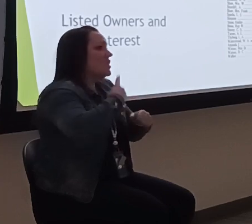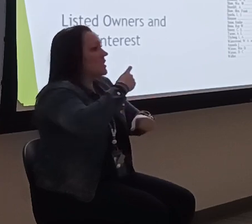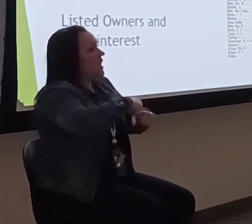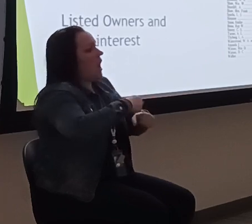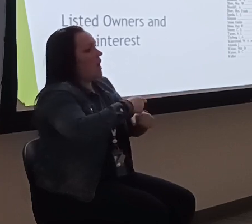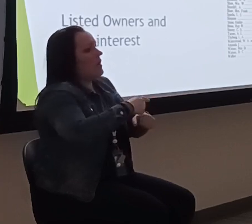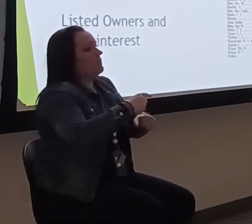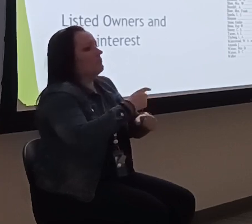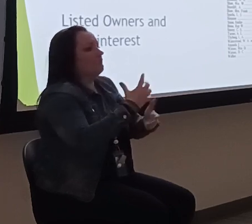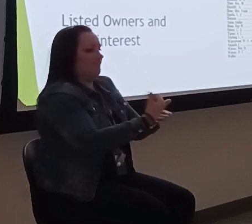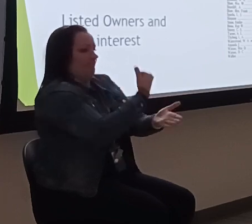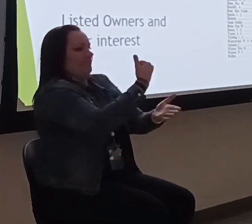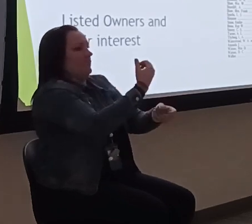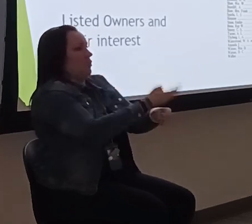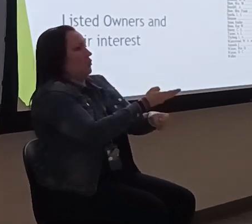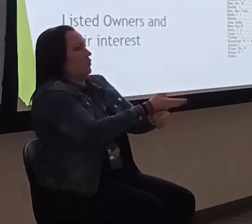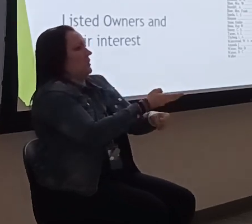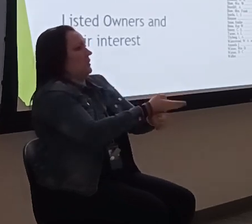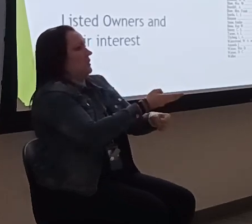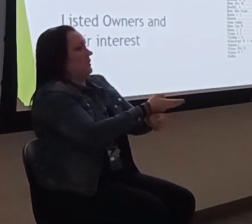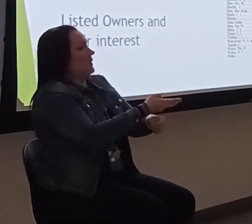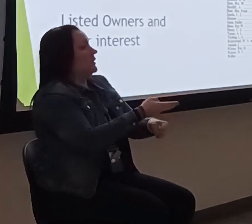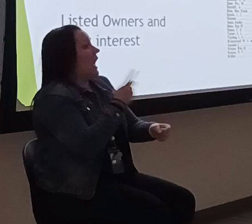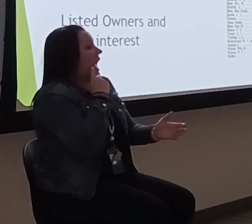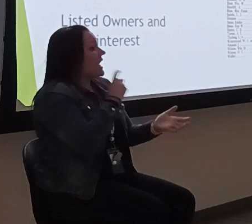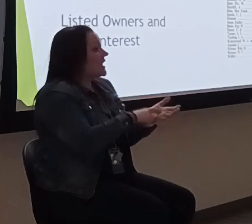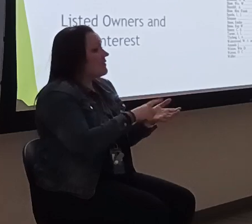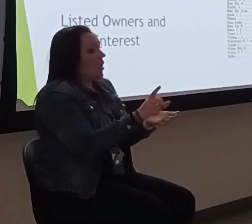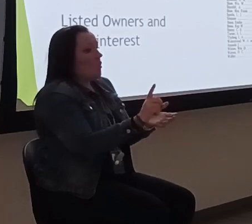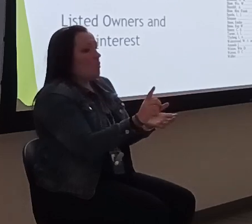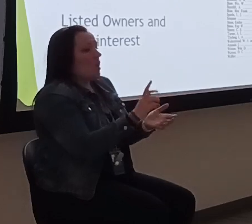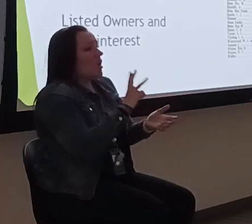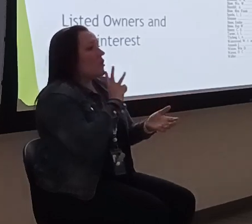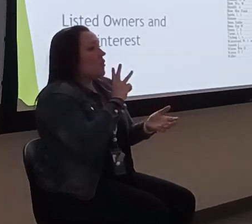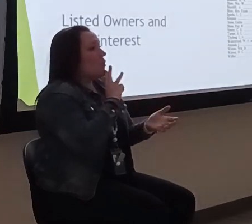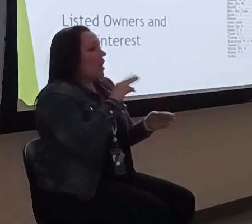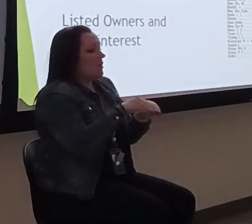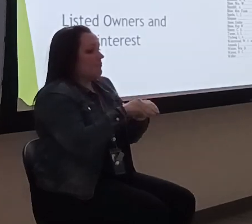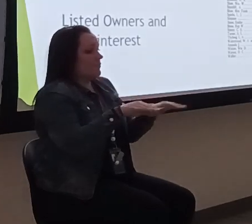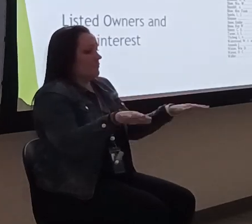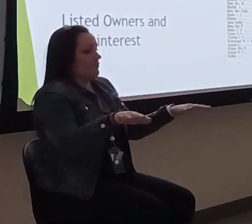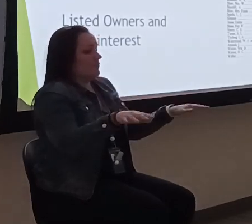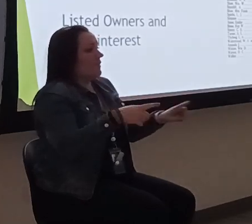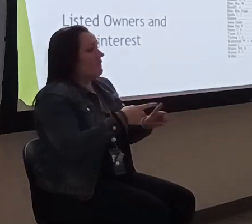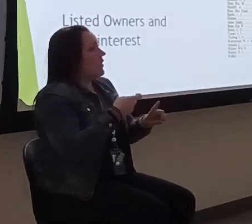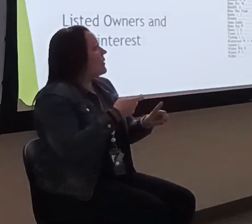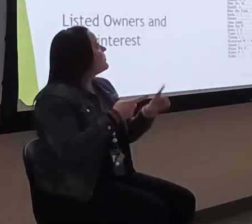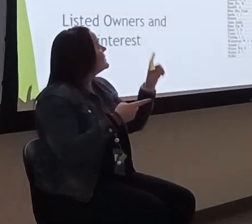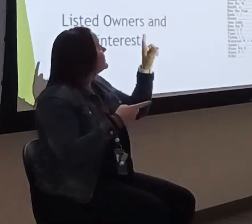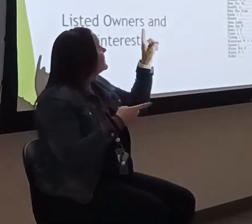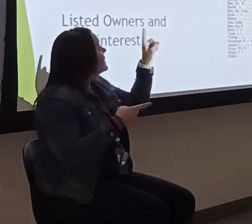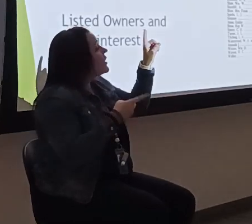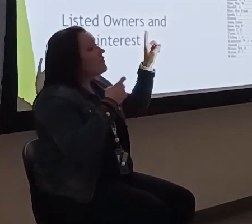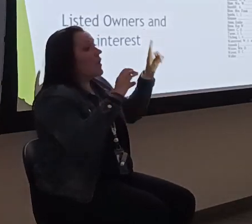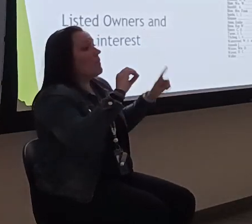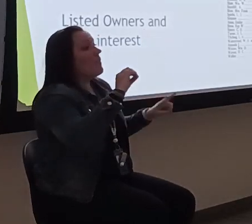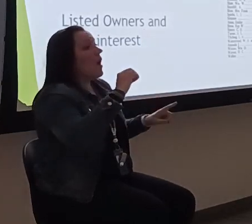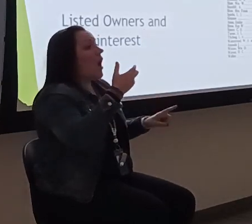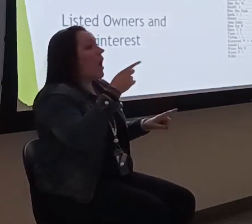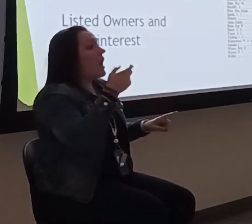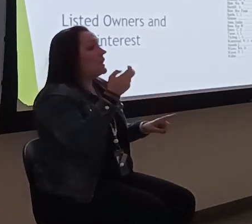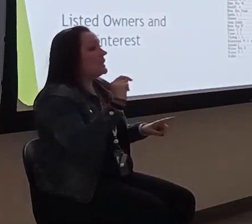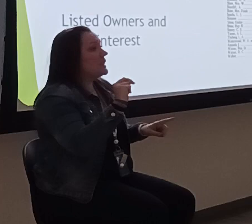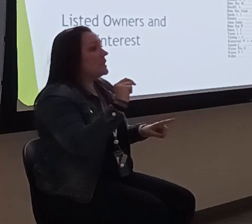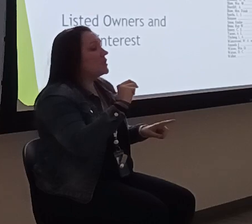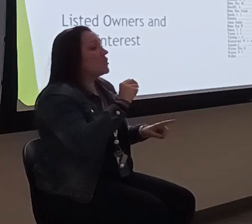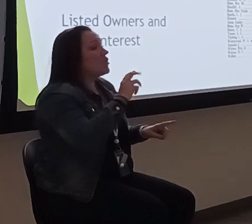use. It identifies where the water is diverted from. You can see that it was diverted from the Ogden River into